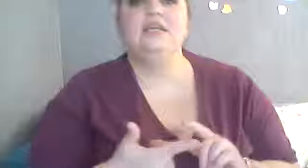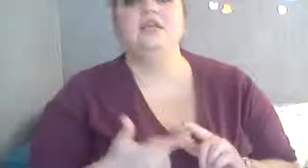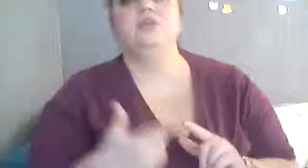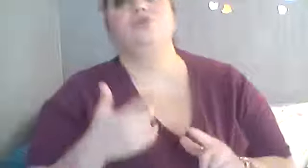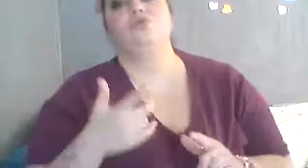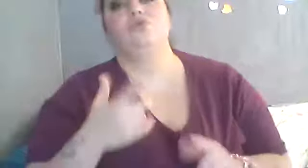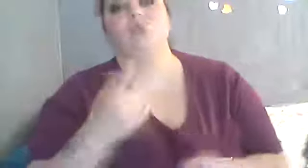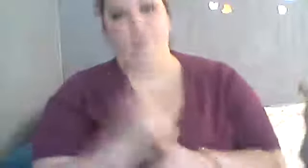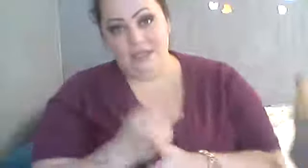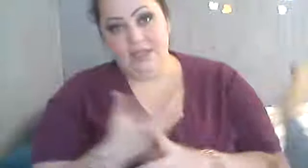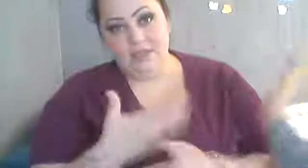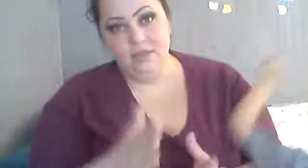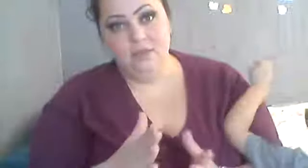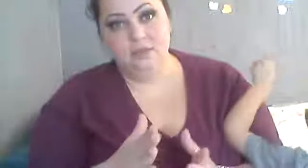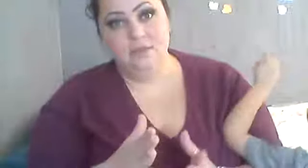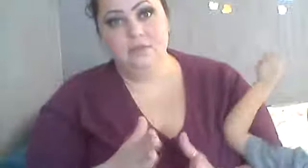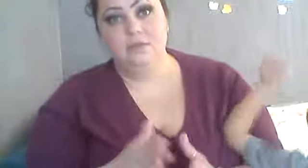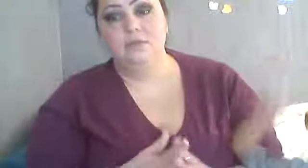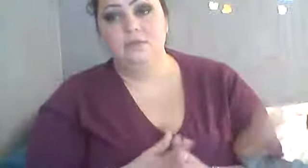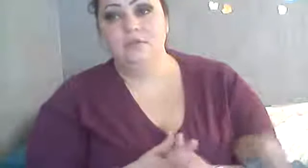translating correctly.